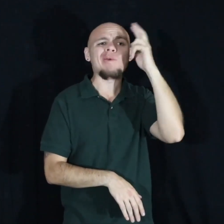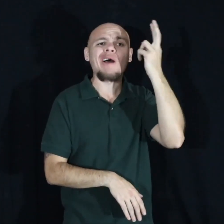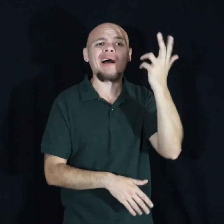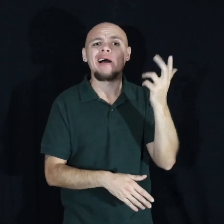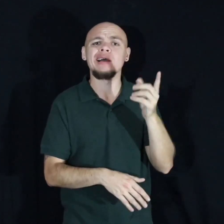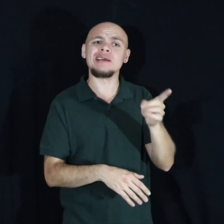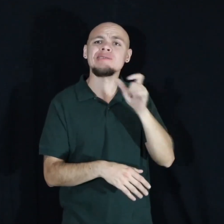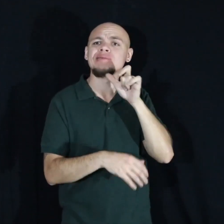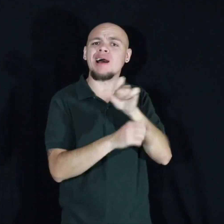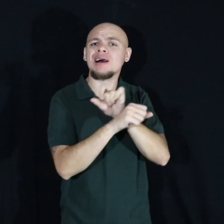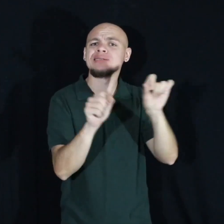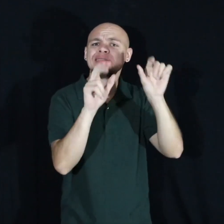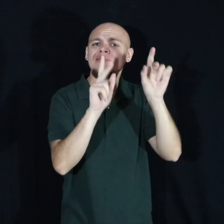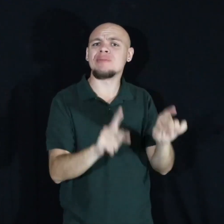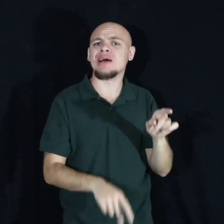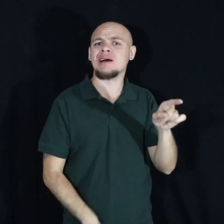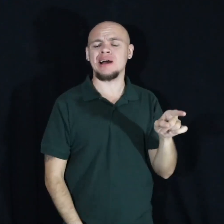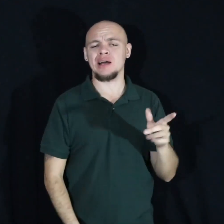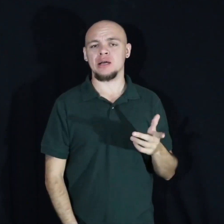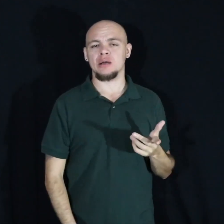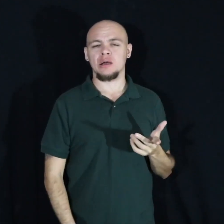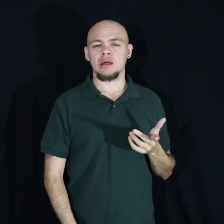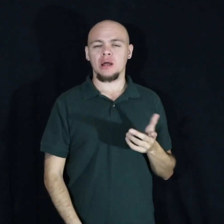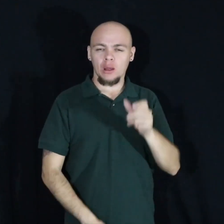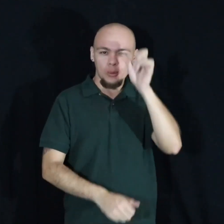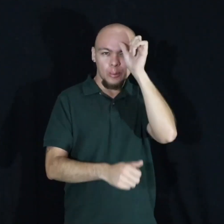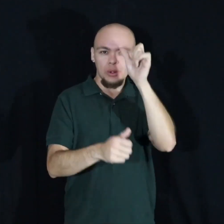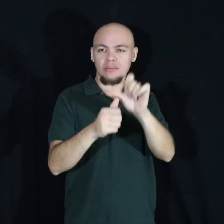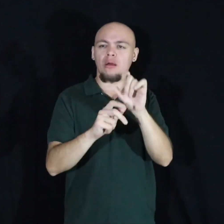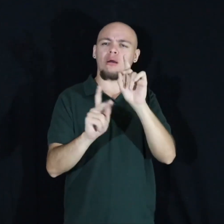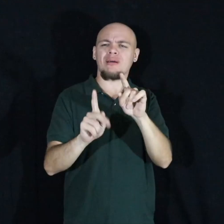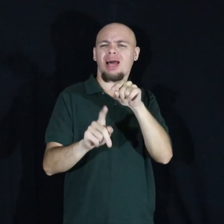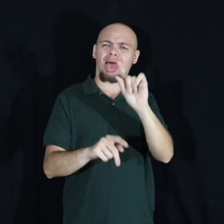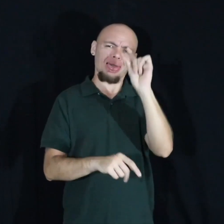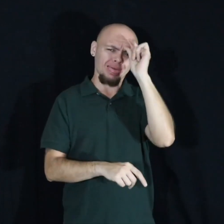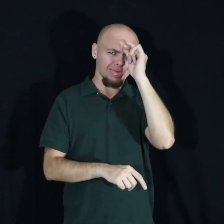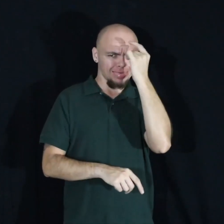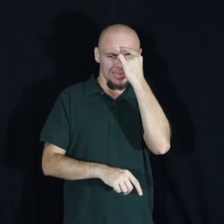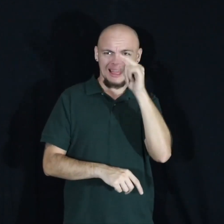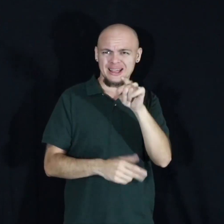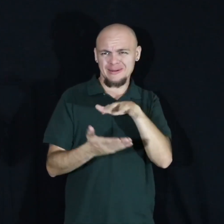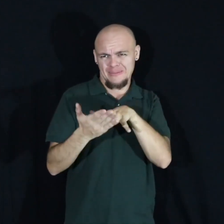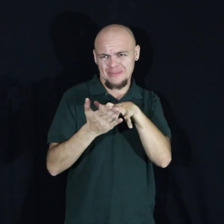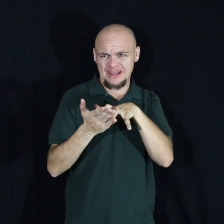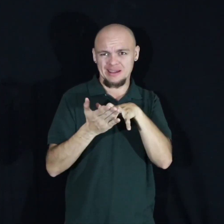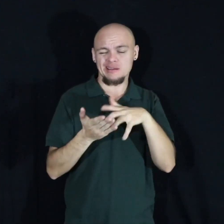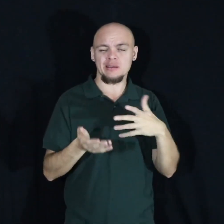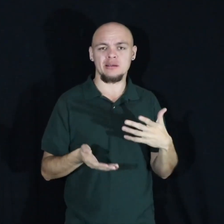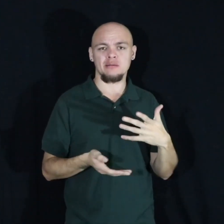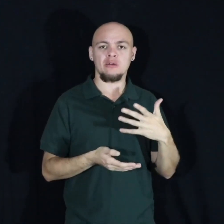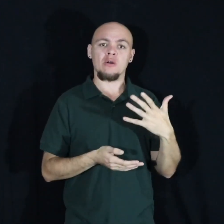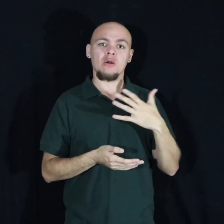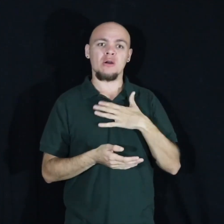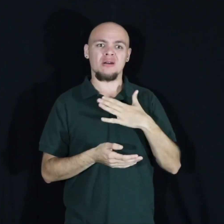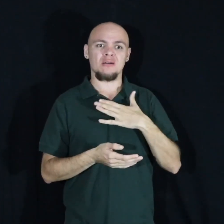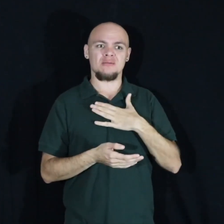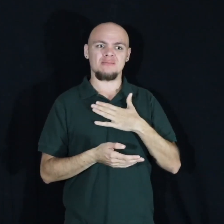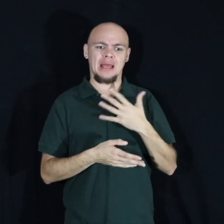was unsafe. I remember those who called me stupid and weak, or questioned my